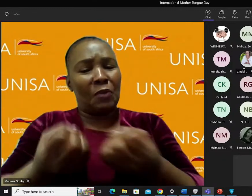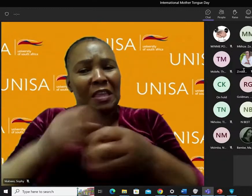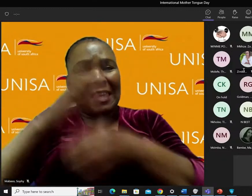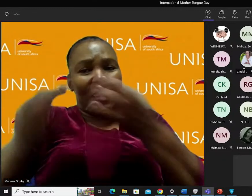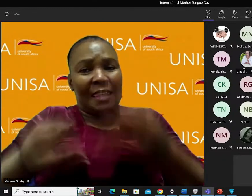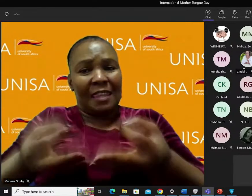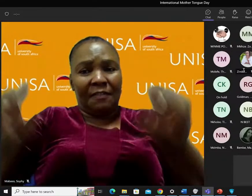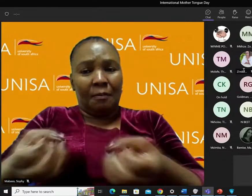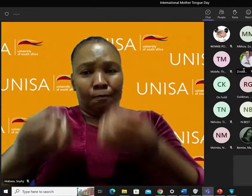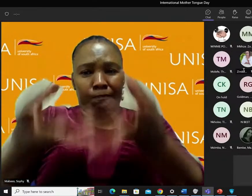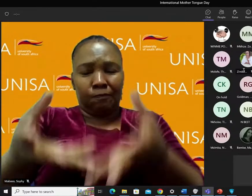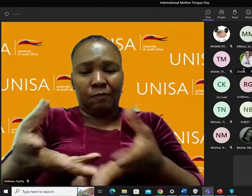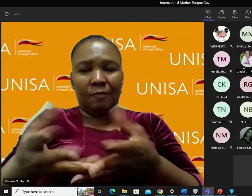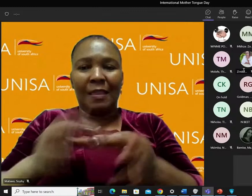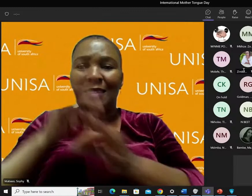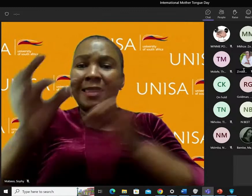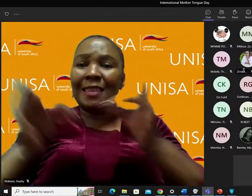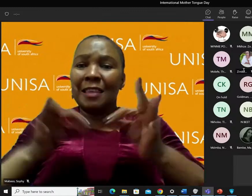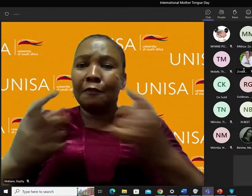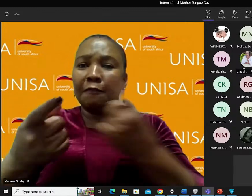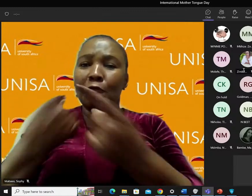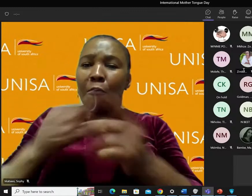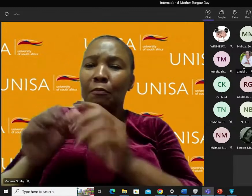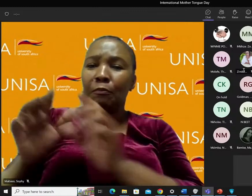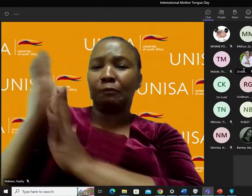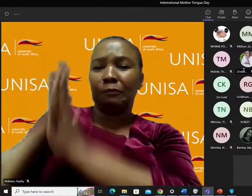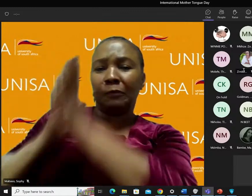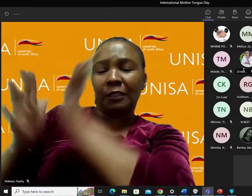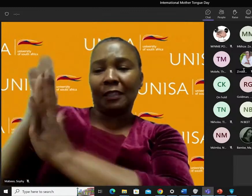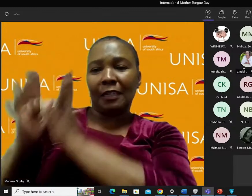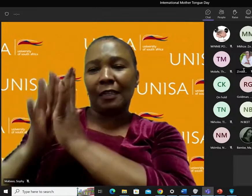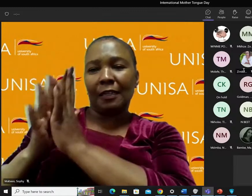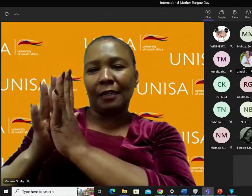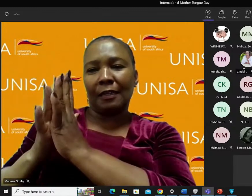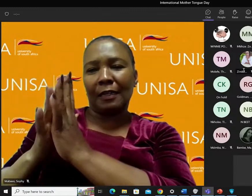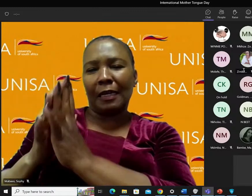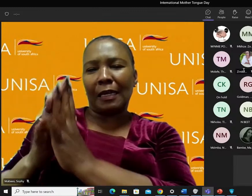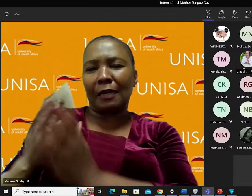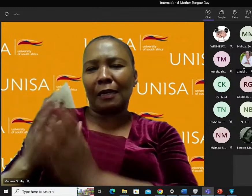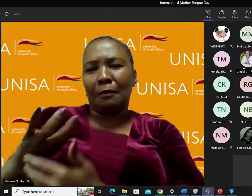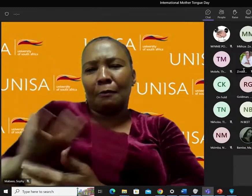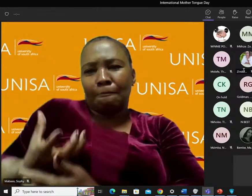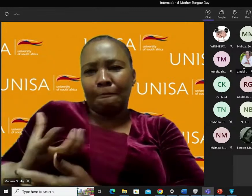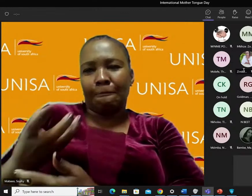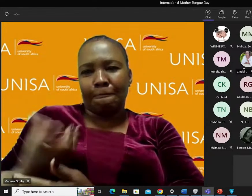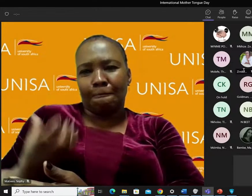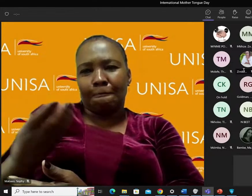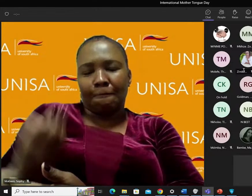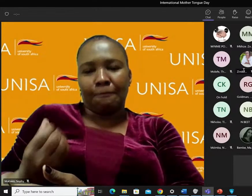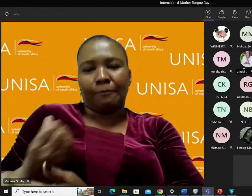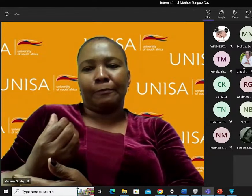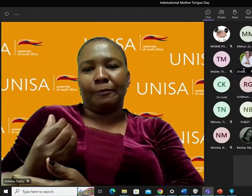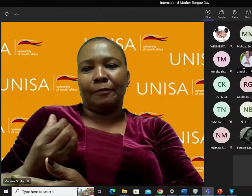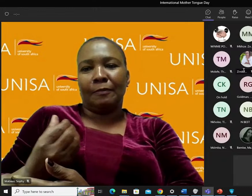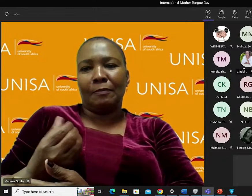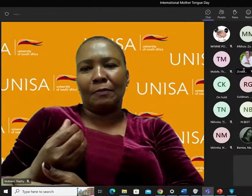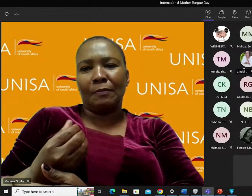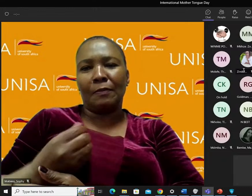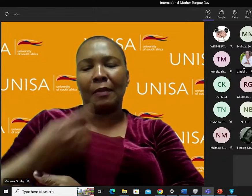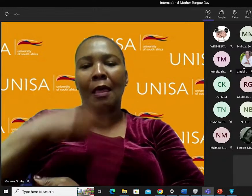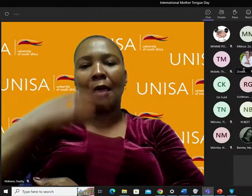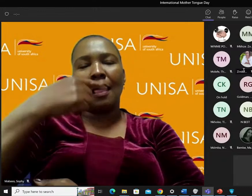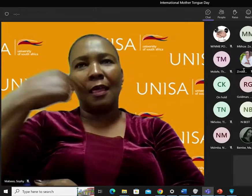mpho ye e tšwang badimong yeo re antšweng letsweleng, leleme